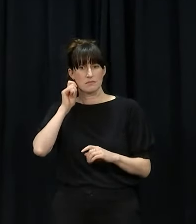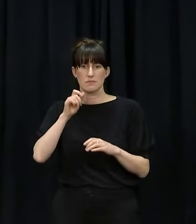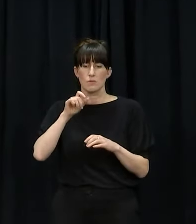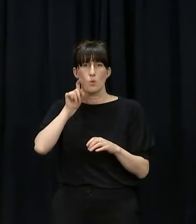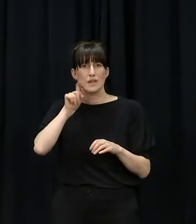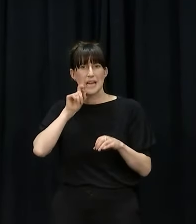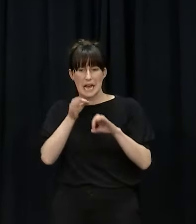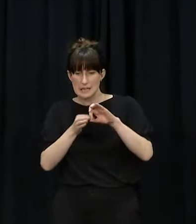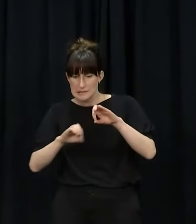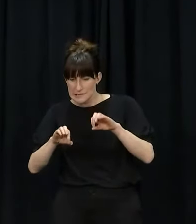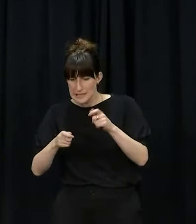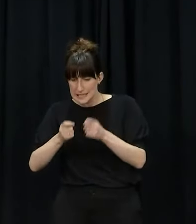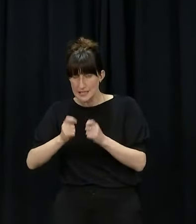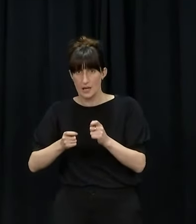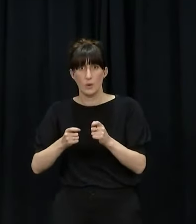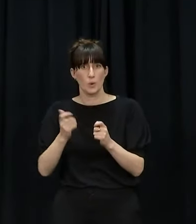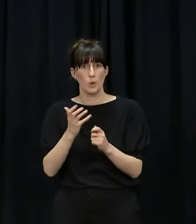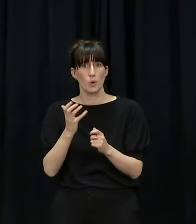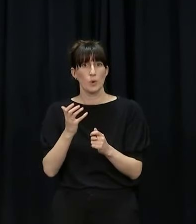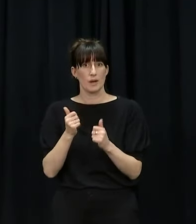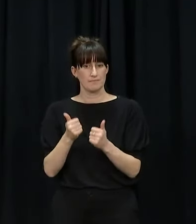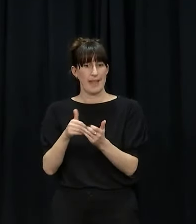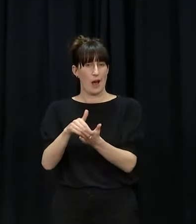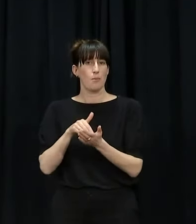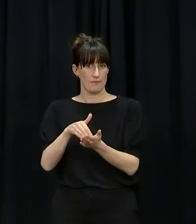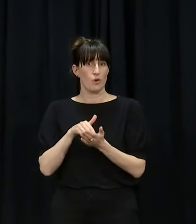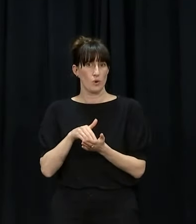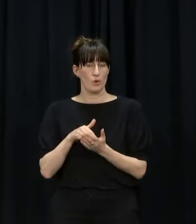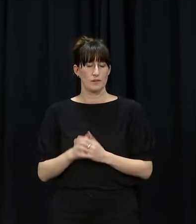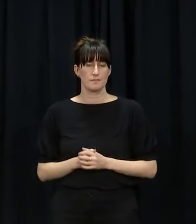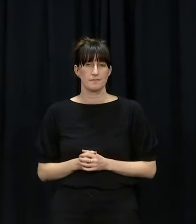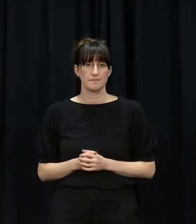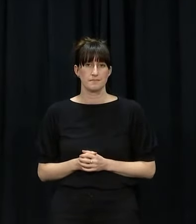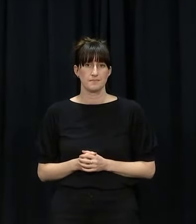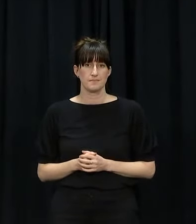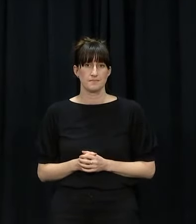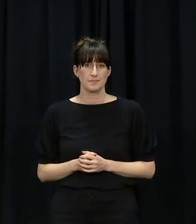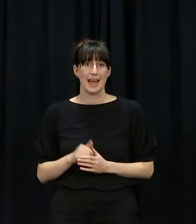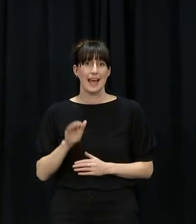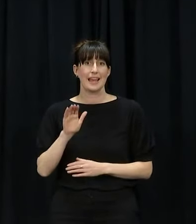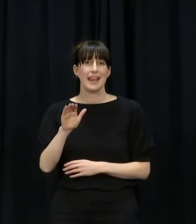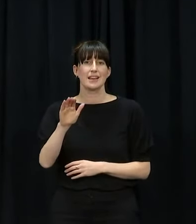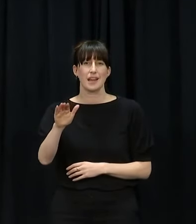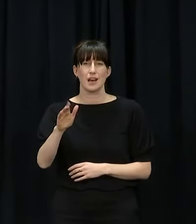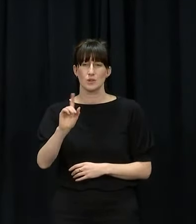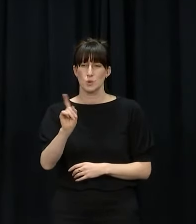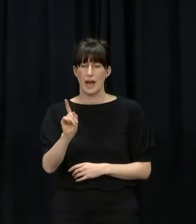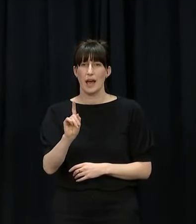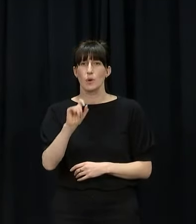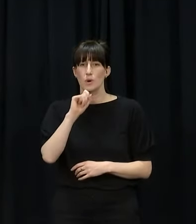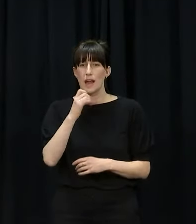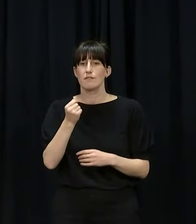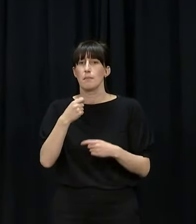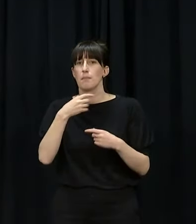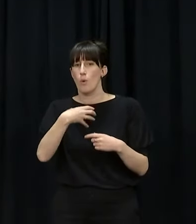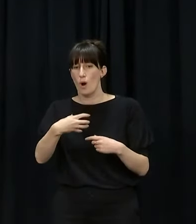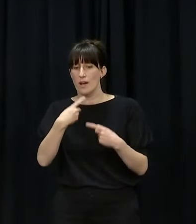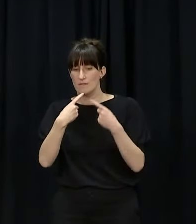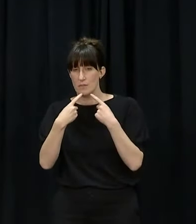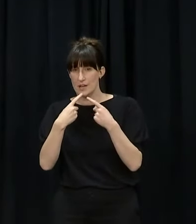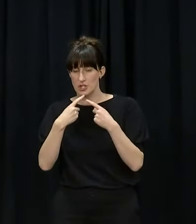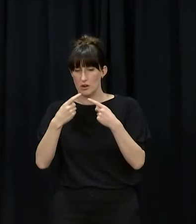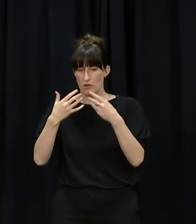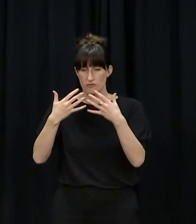us with our assessment of the situation. There will be further results available late today for some other samples taken around the Auckland